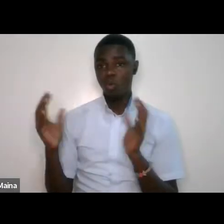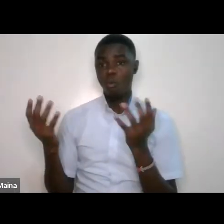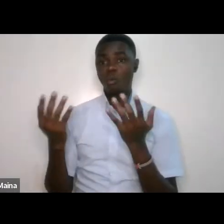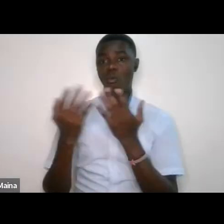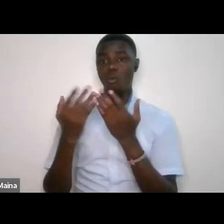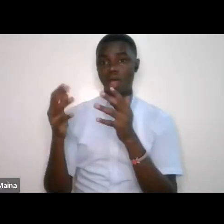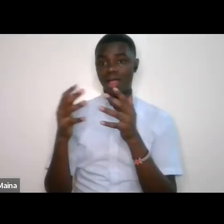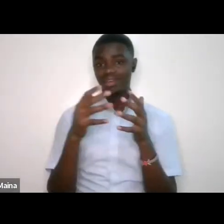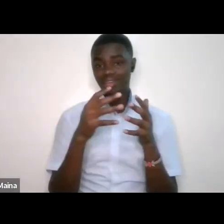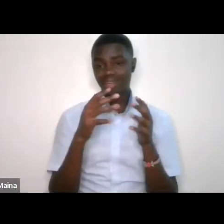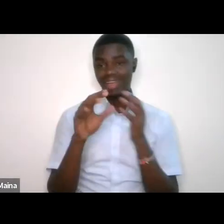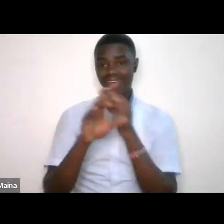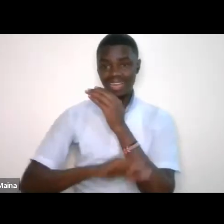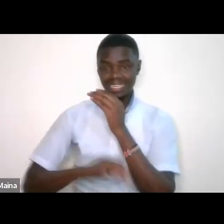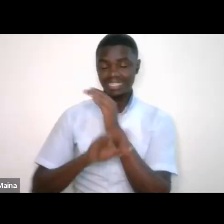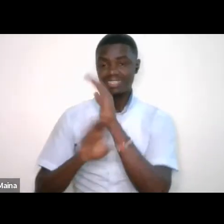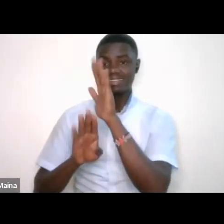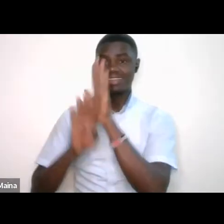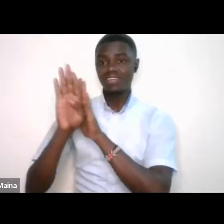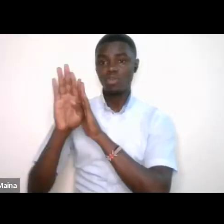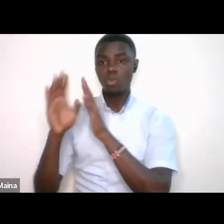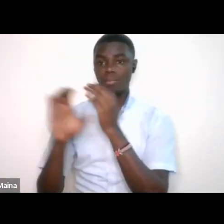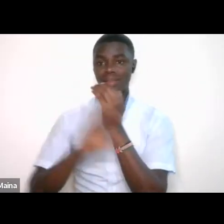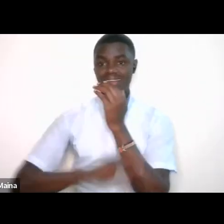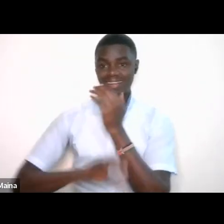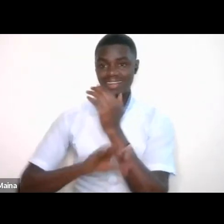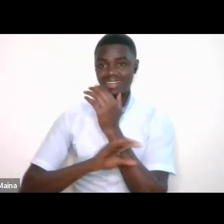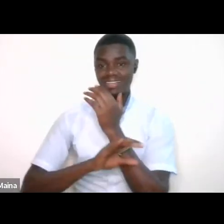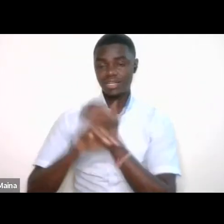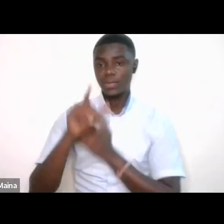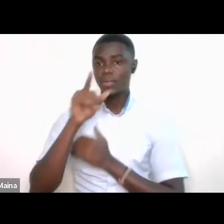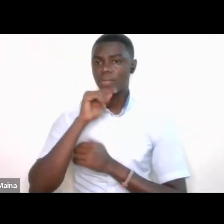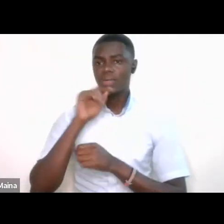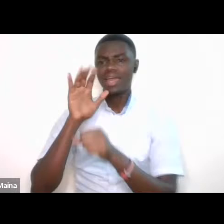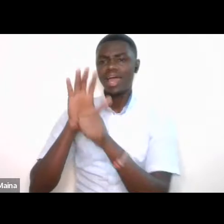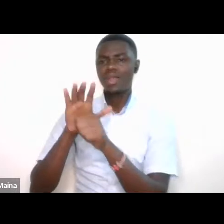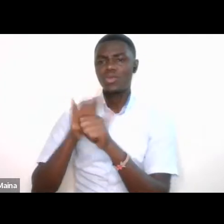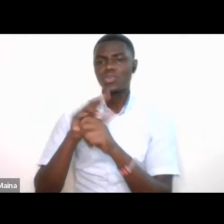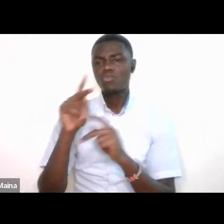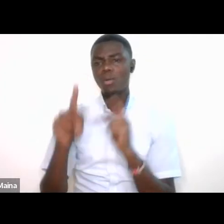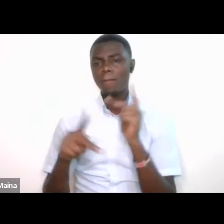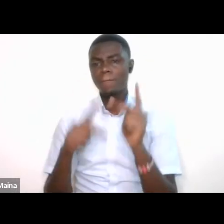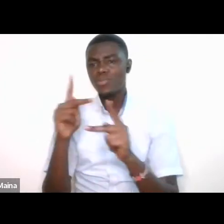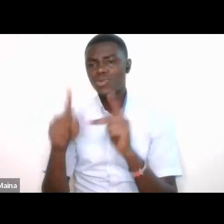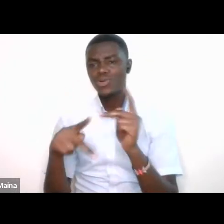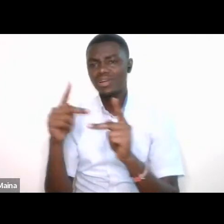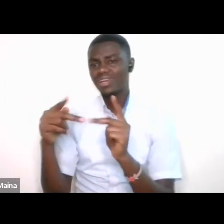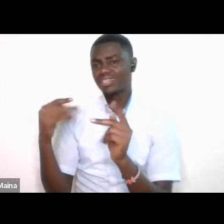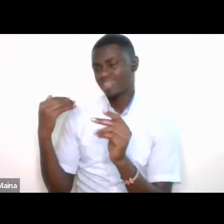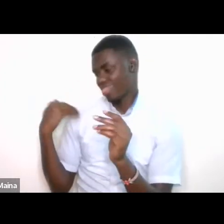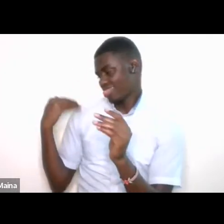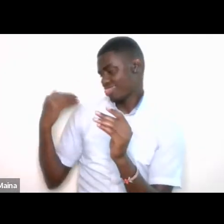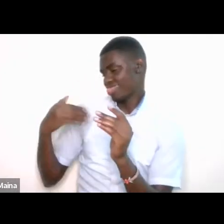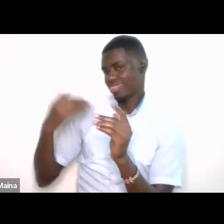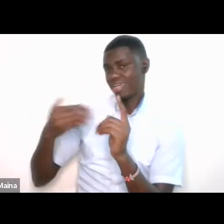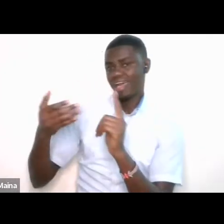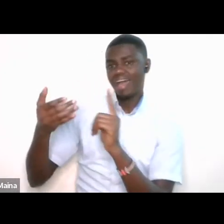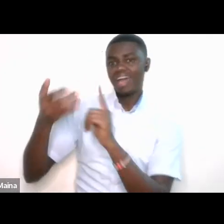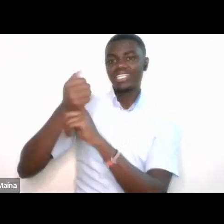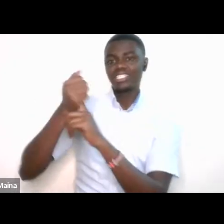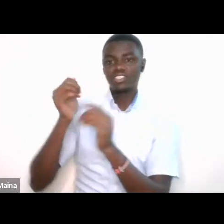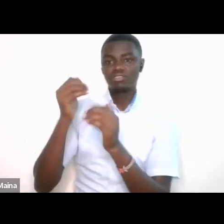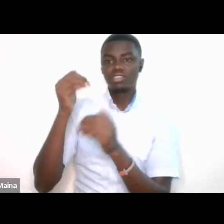country, a lot of progress has not been made with women,